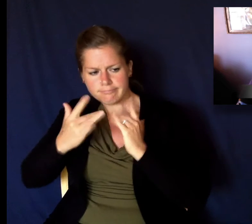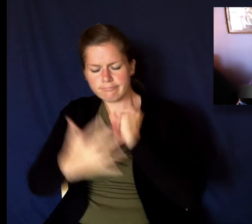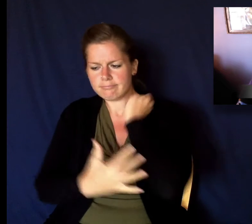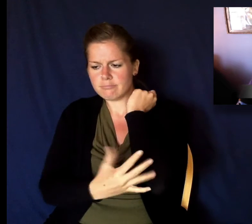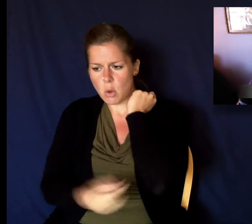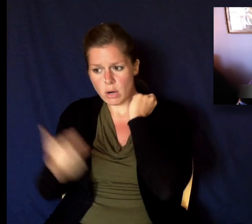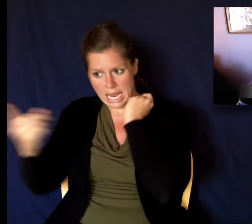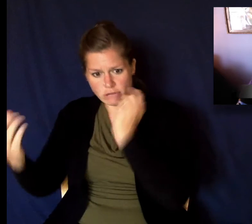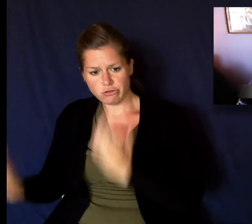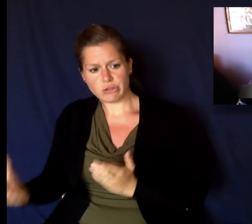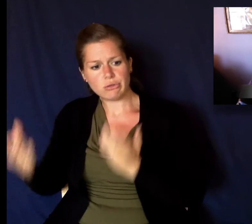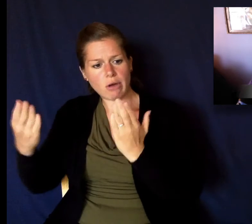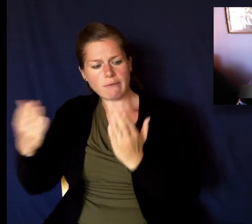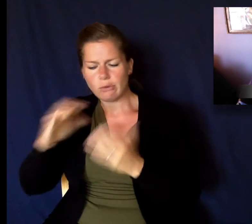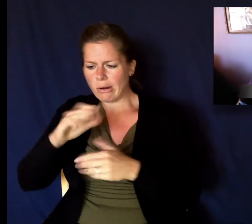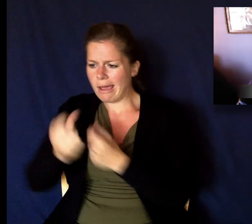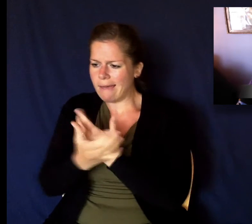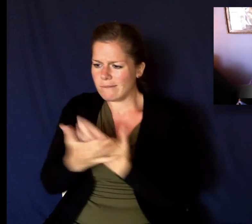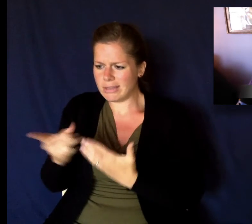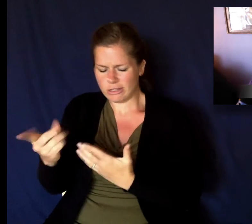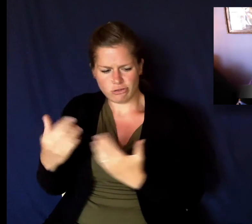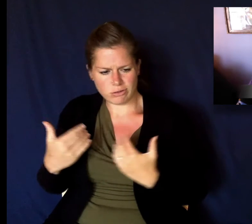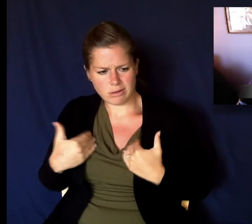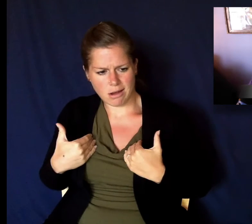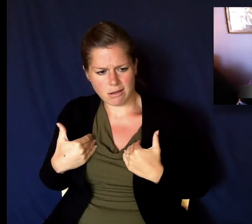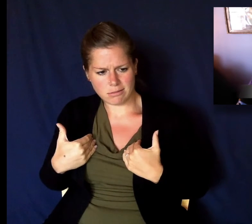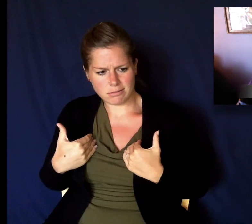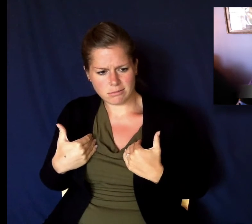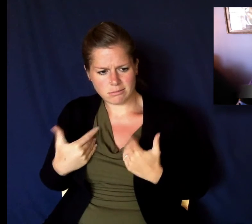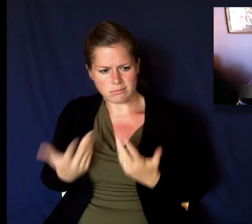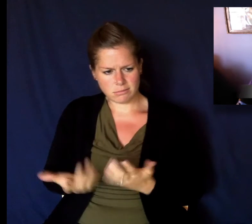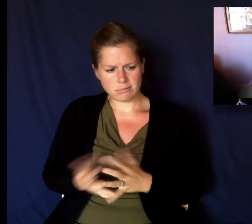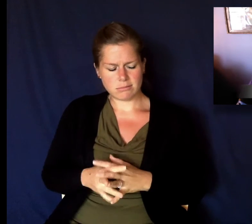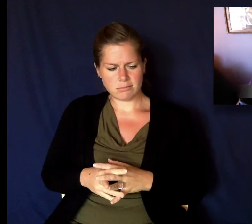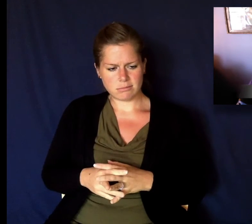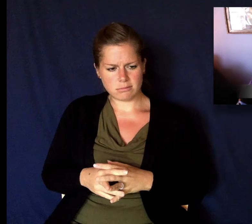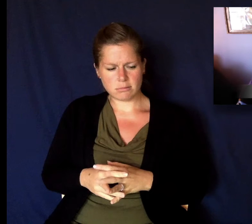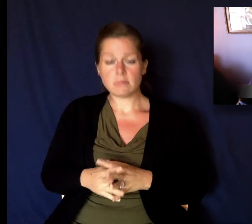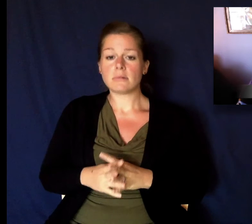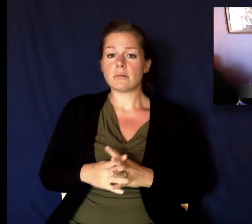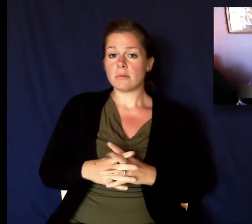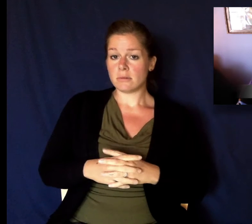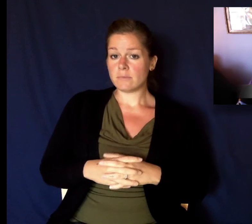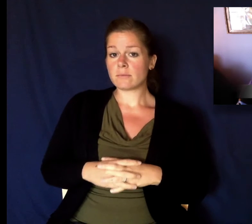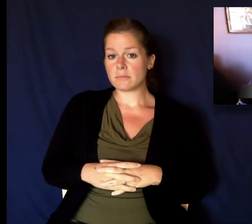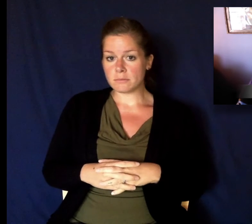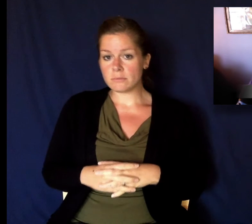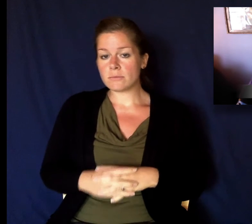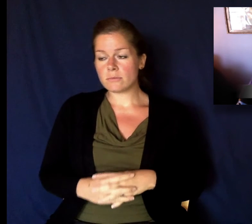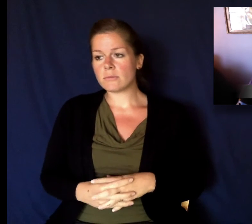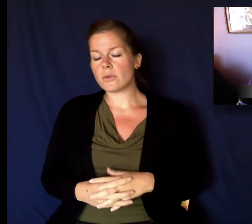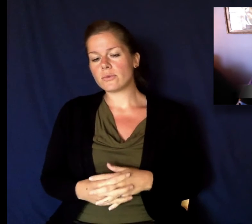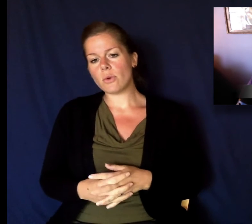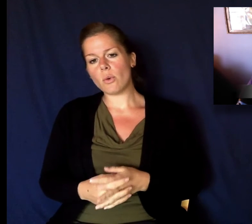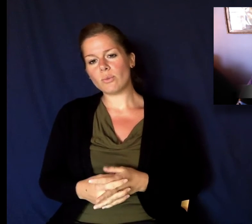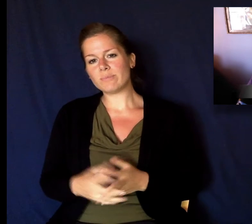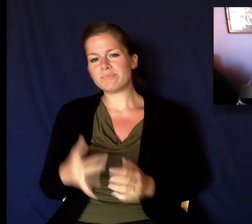of her poverty, put in all she had to live on." Now,